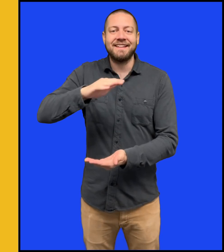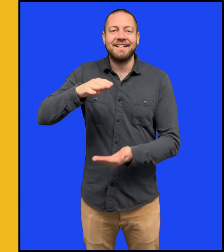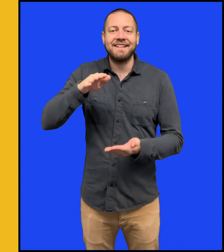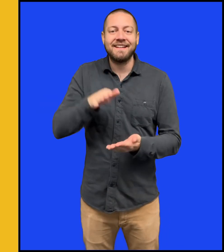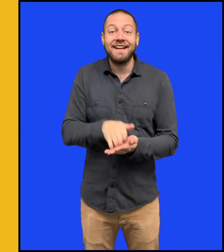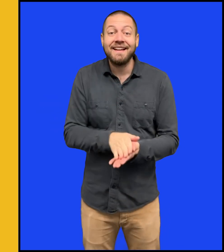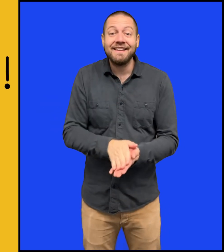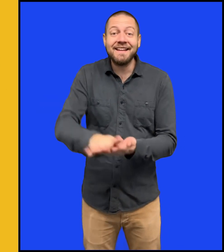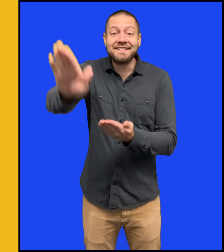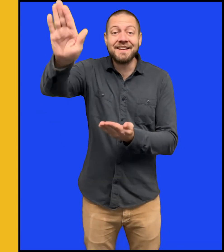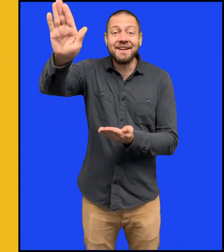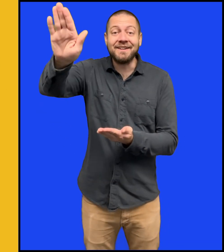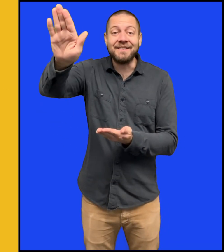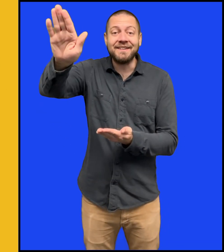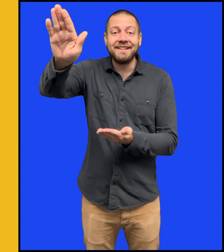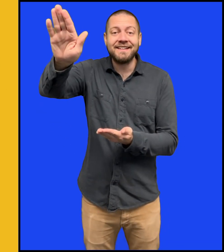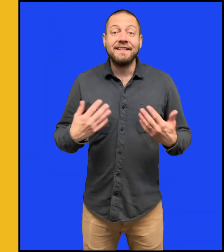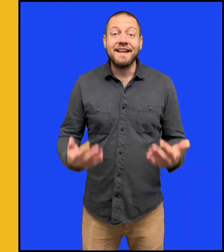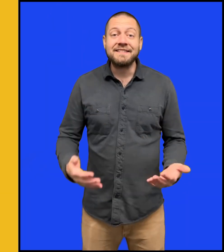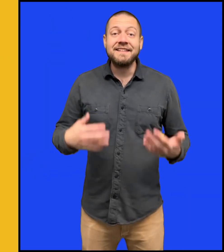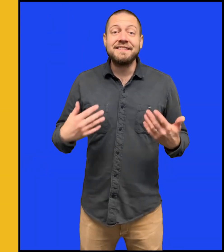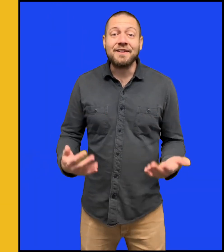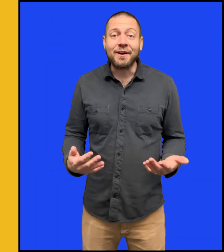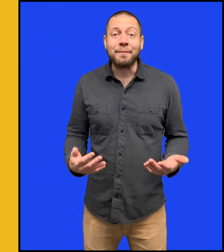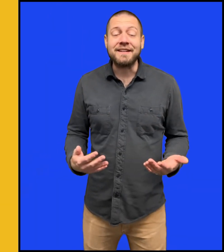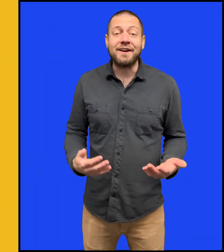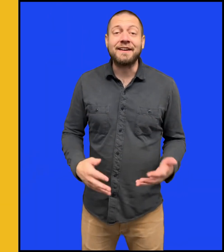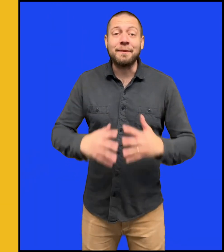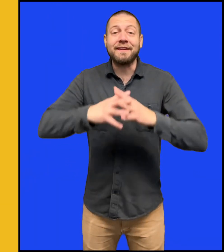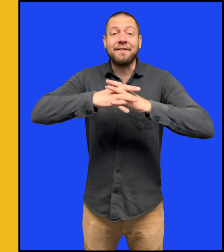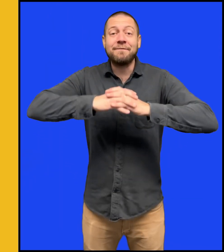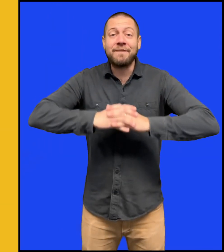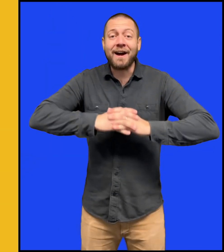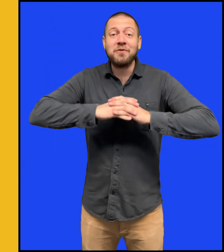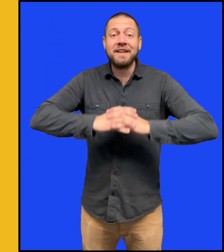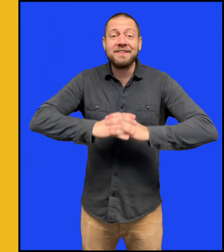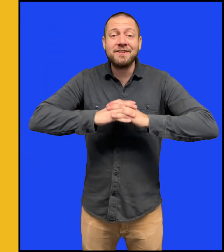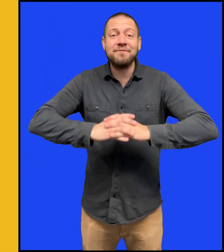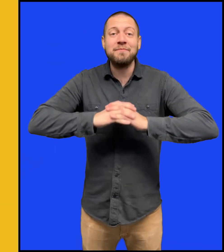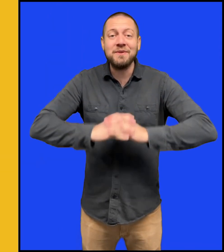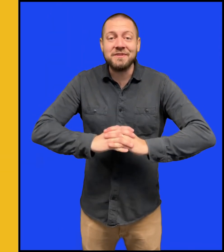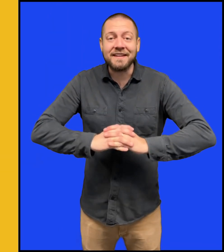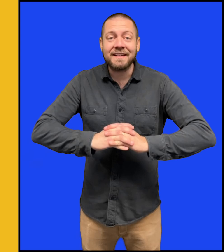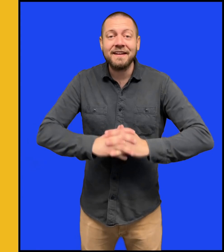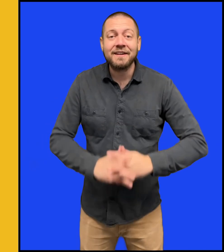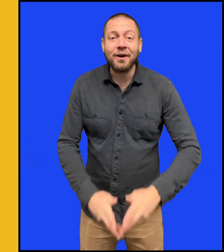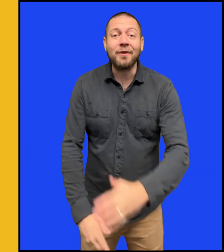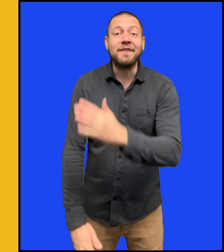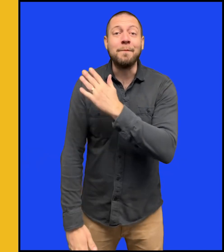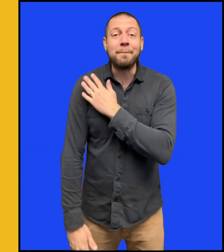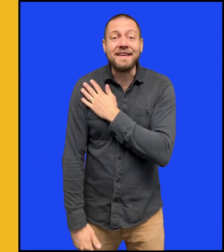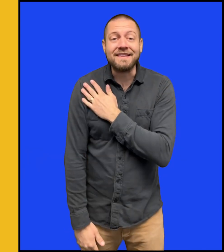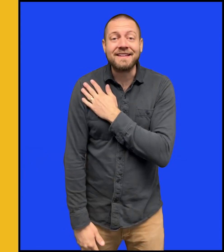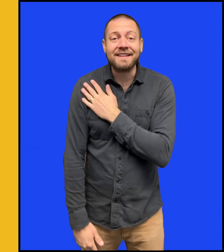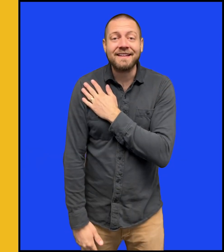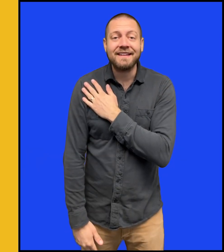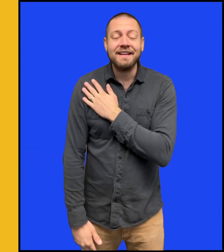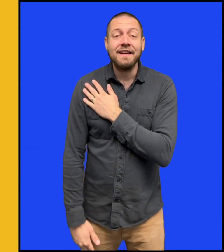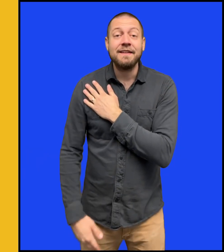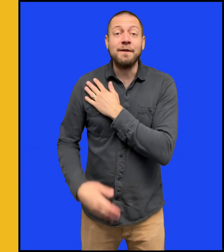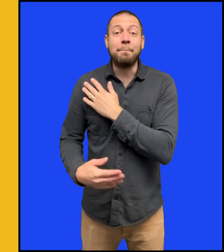music. Let's go. Let's get started by talking about the foundation of music called the